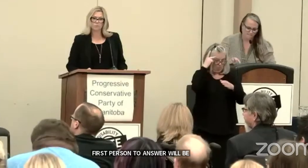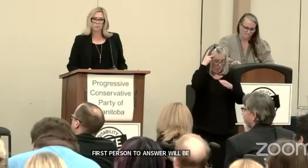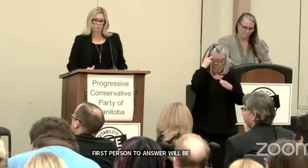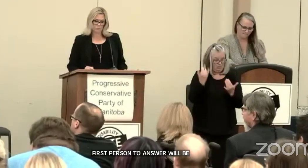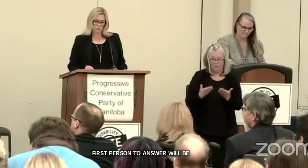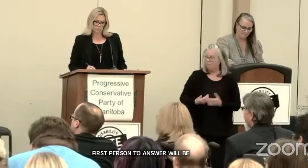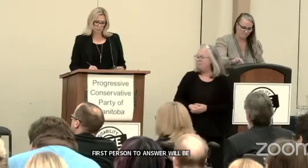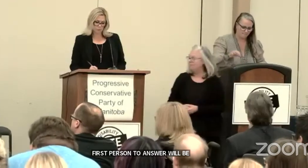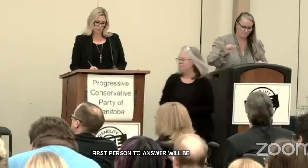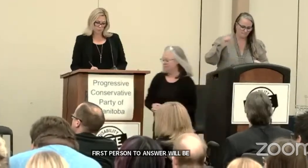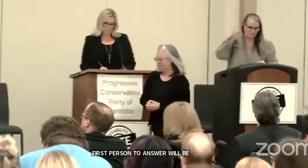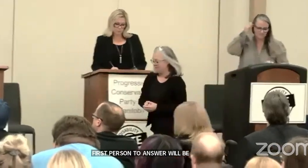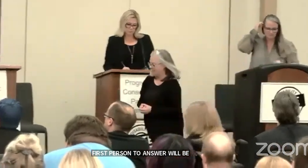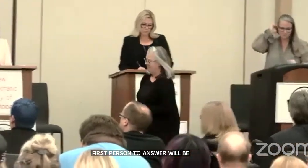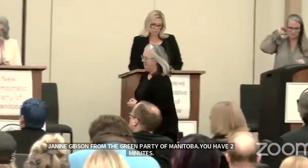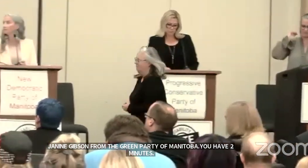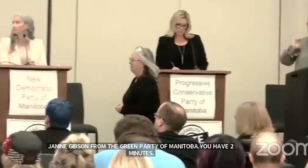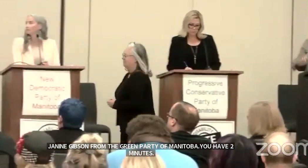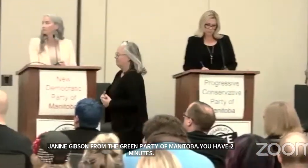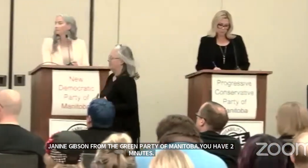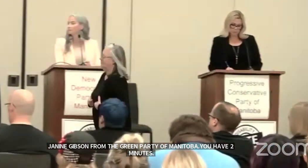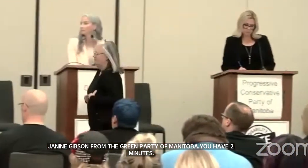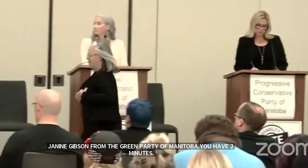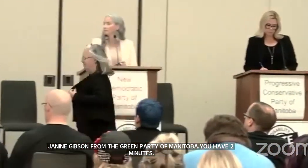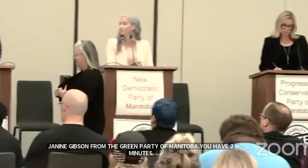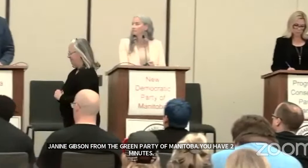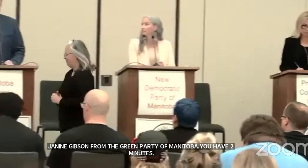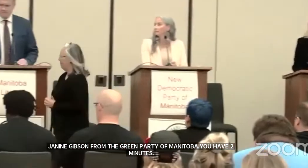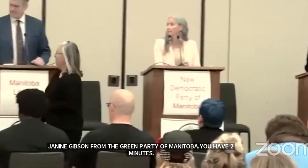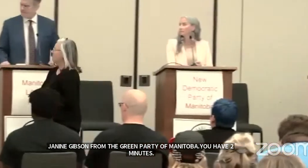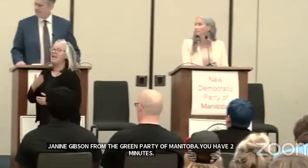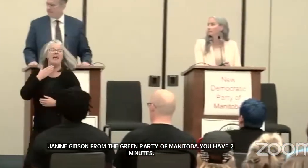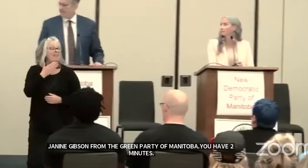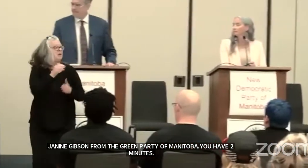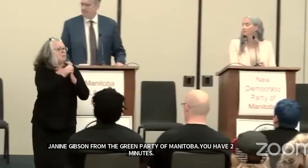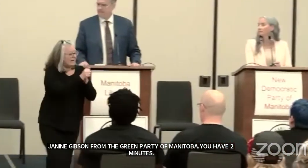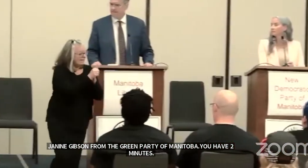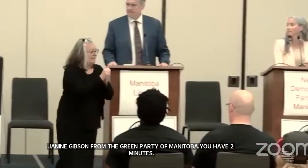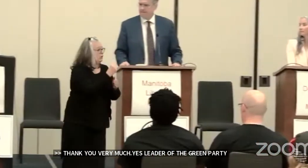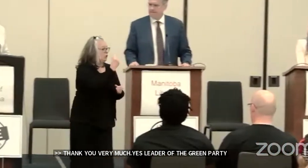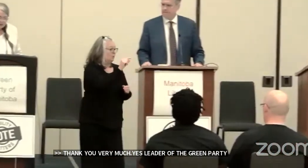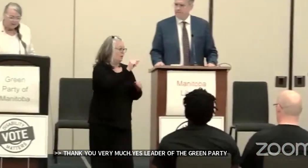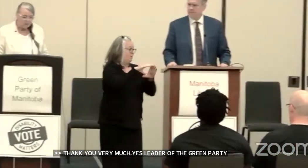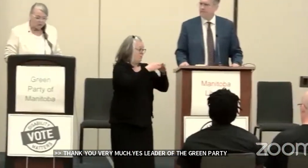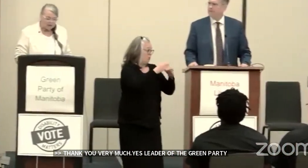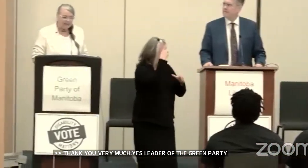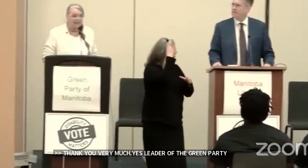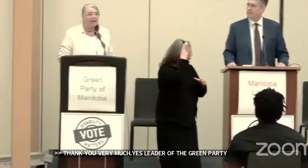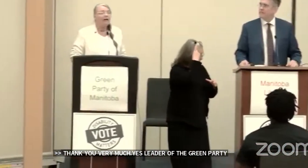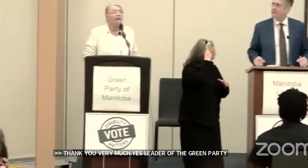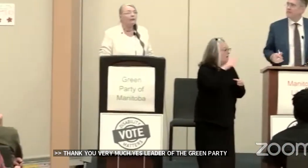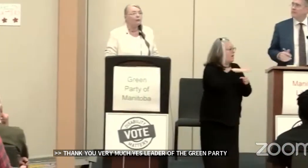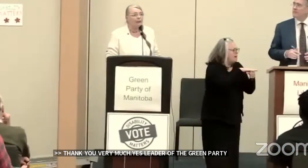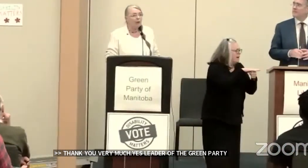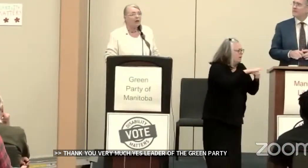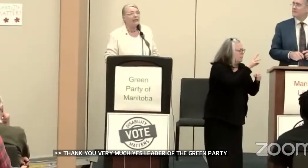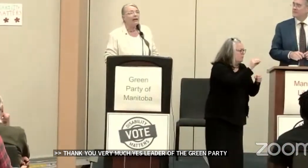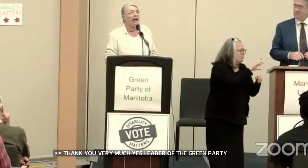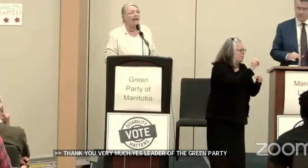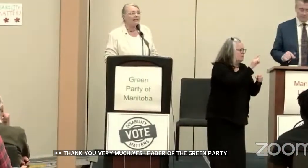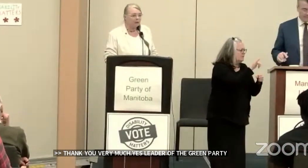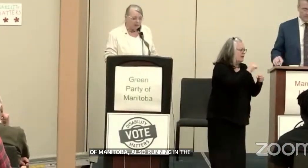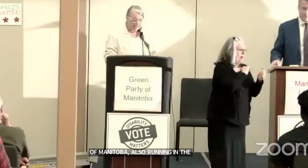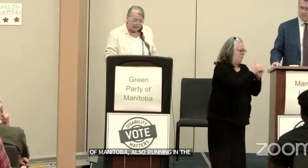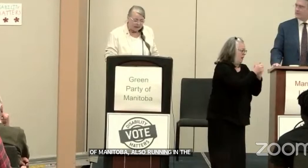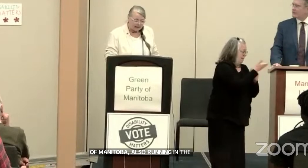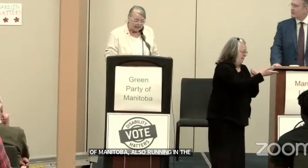minutes. Thank you very much. Yes, I'm the leader of the Green Party of Manitoba, also running in the constituency of Wolseley. The Green Party